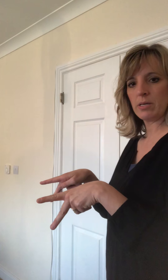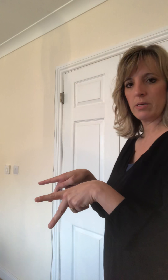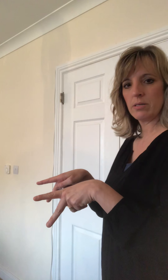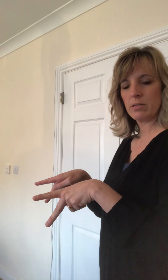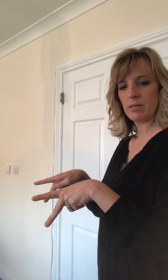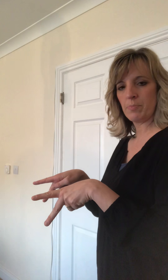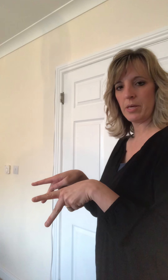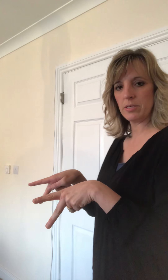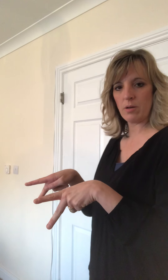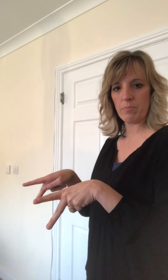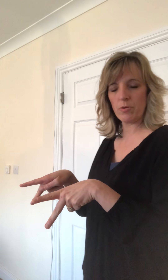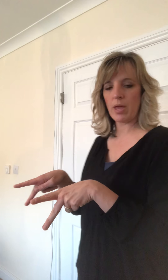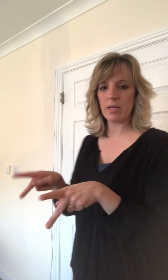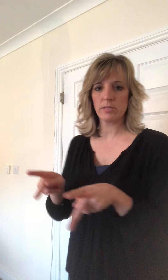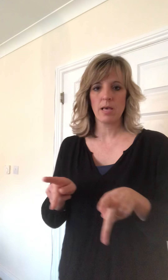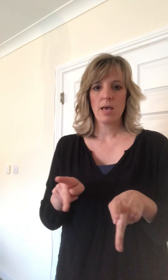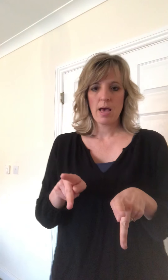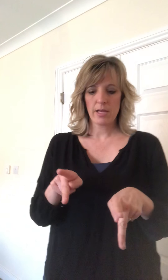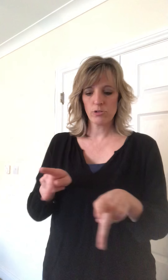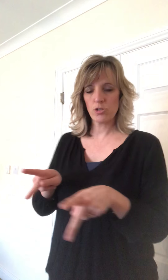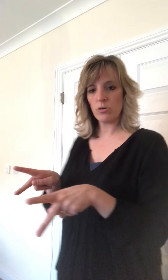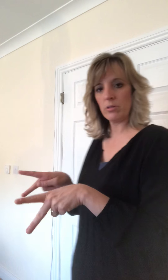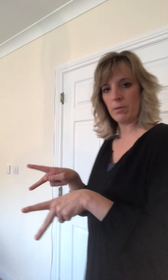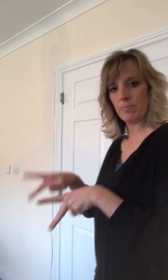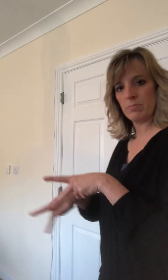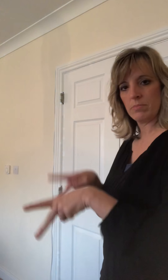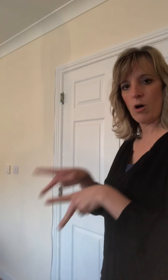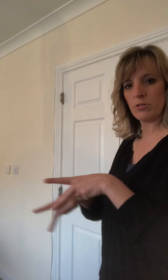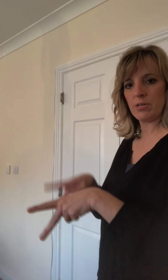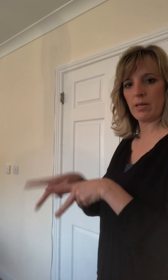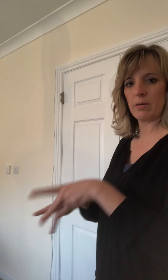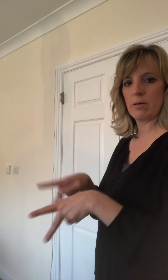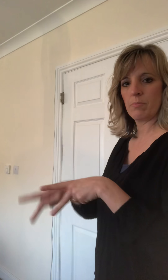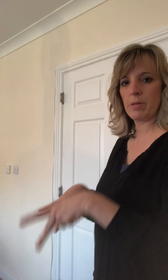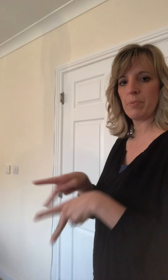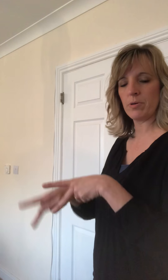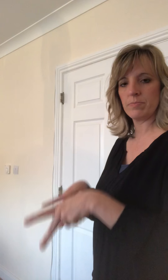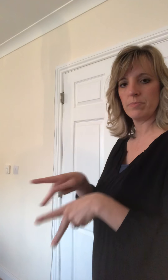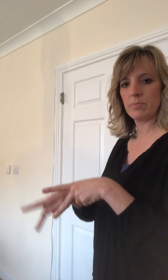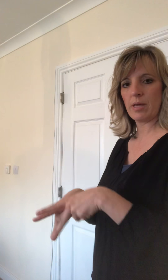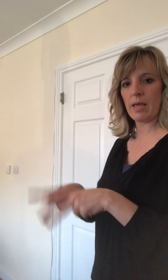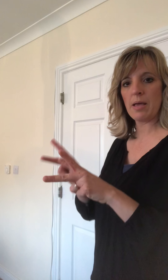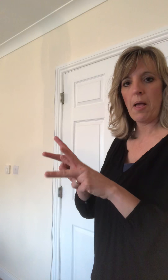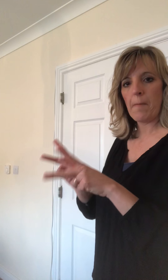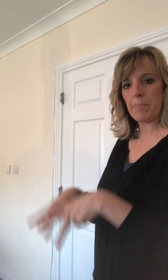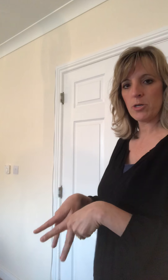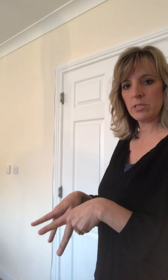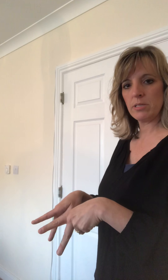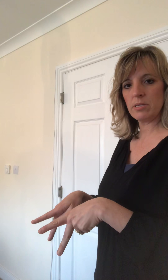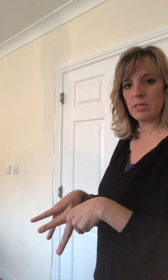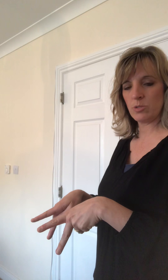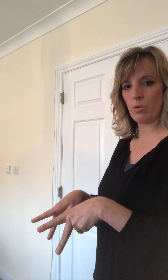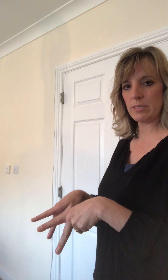pea, the peas on both hands, and you circle them, alternating. People, okay? Person is one